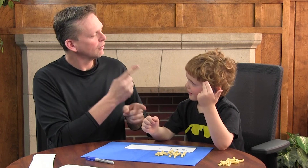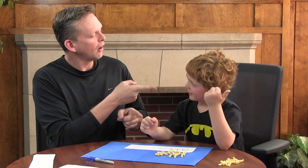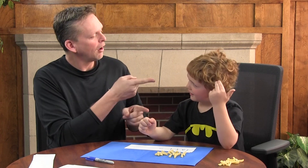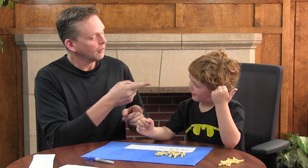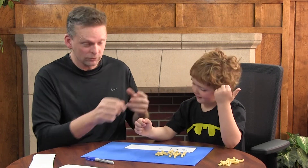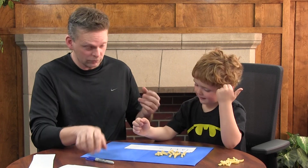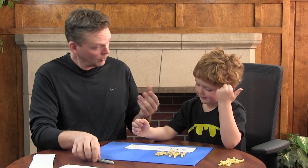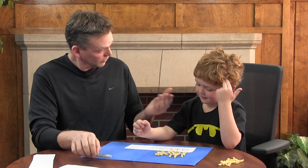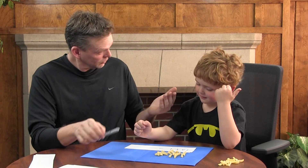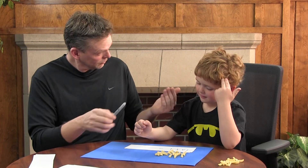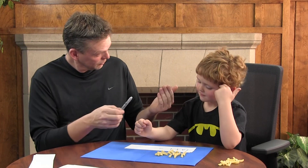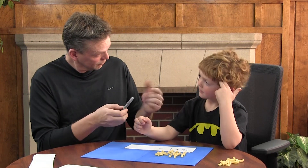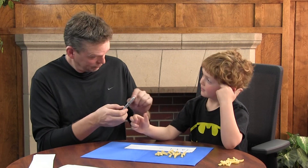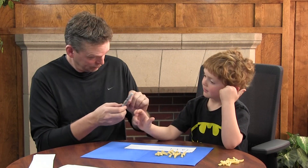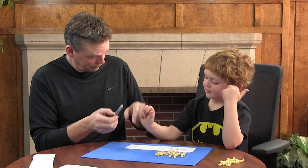Thirteen. That's right. You want to write it down?